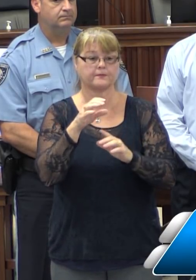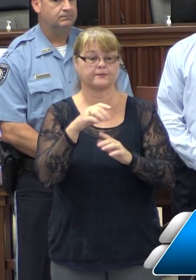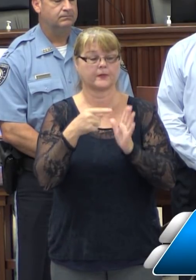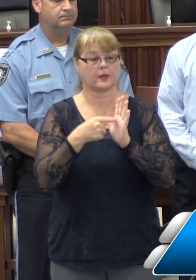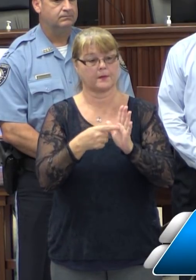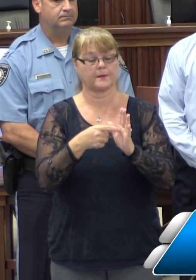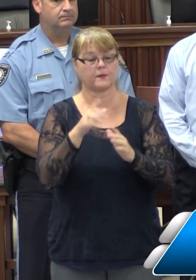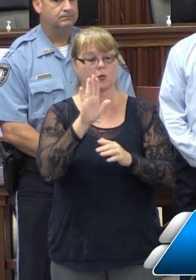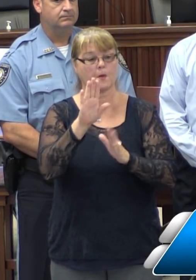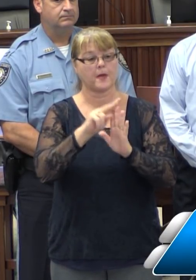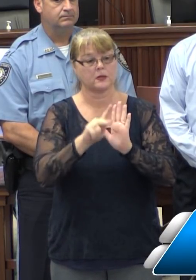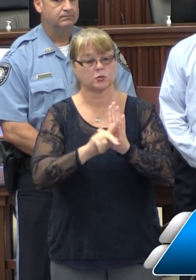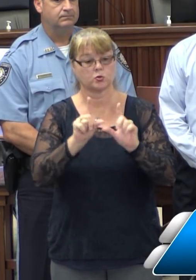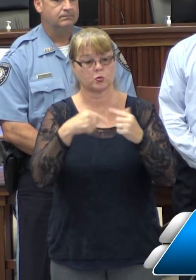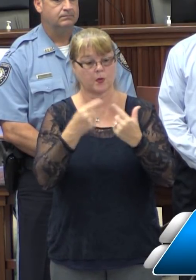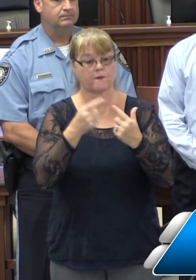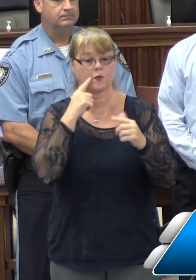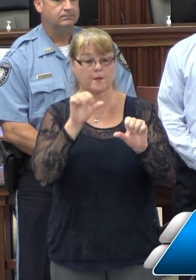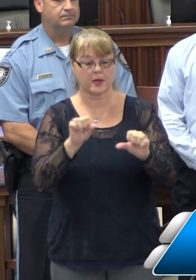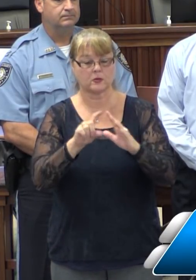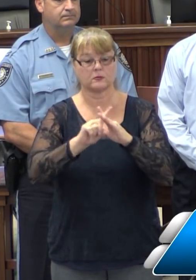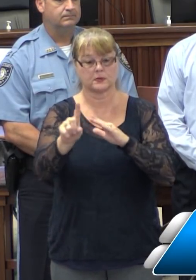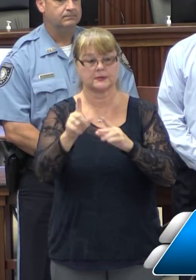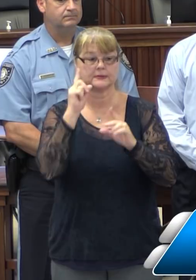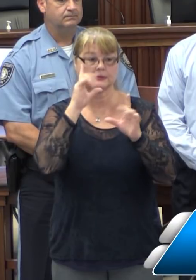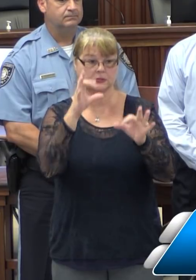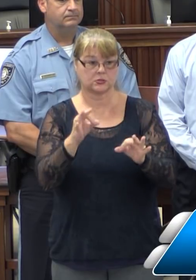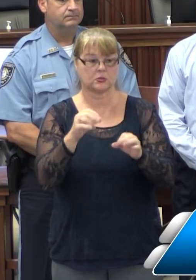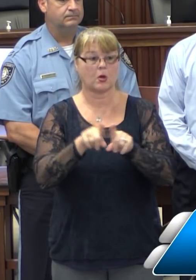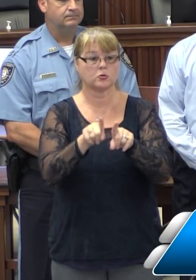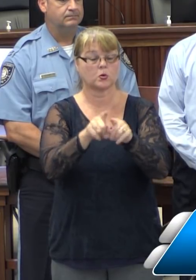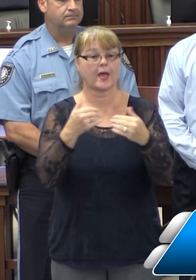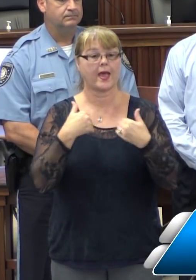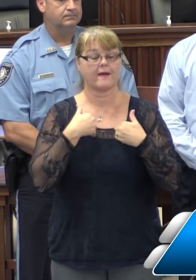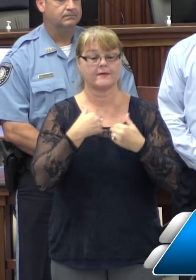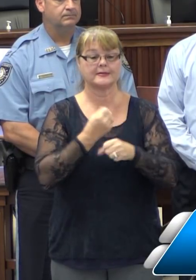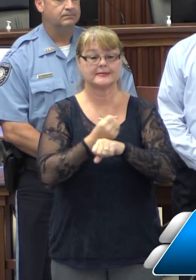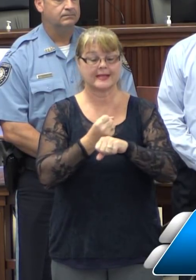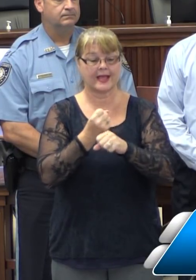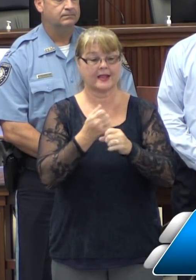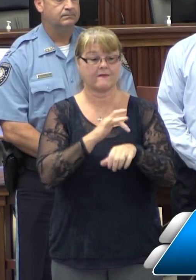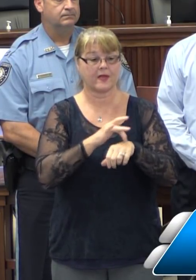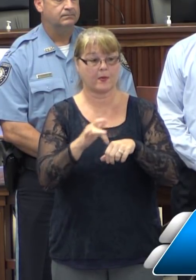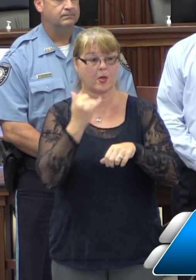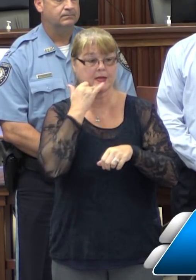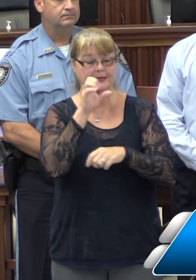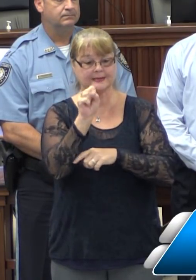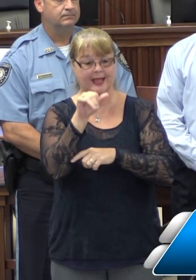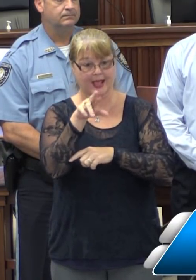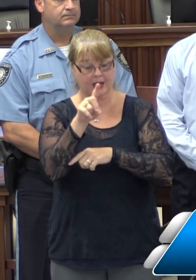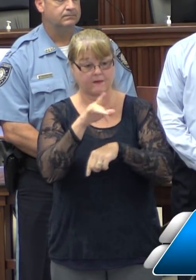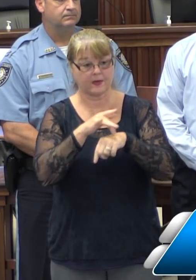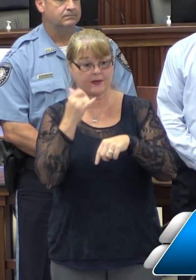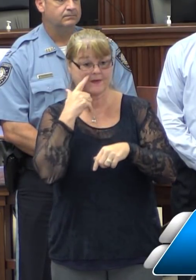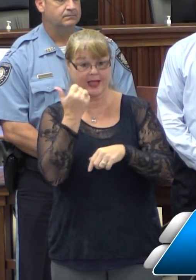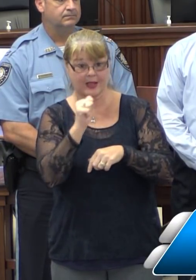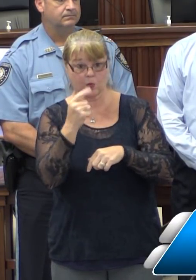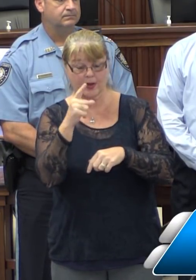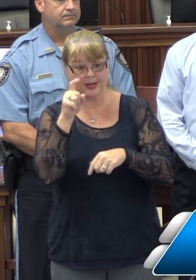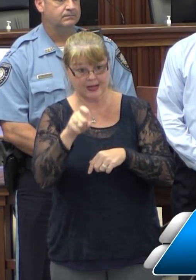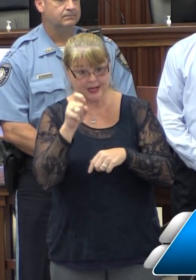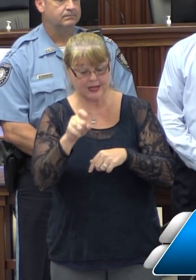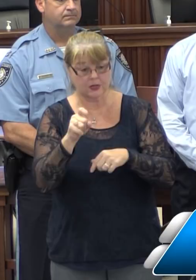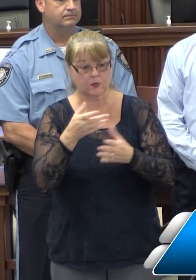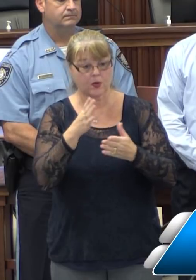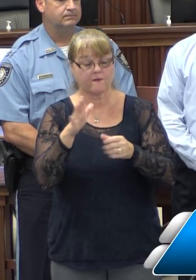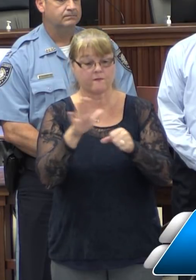group on any potential evacuation decisions. They also have sand available for any residents who want sandbags